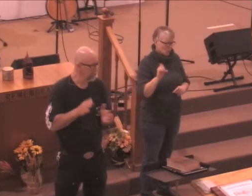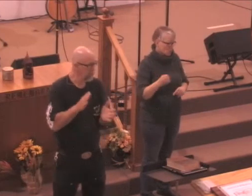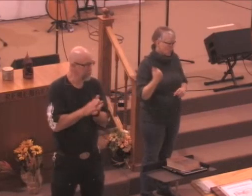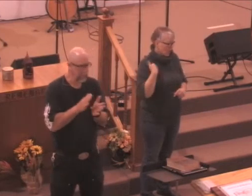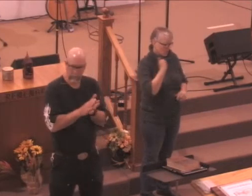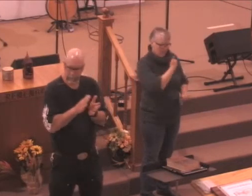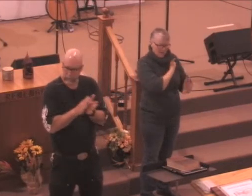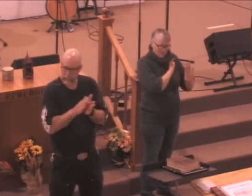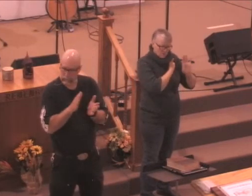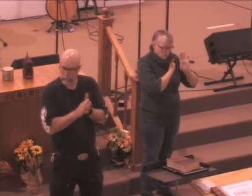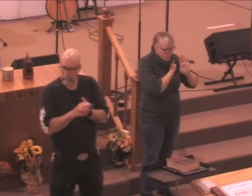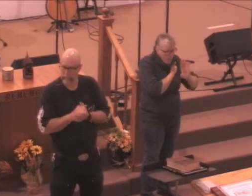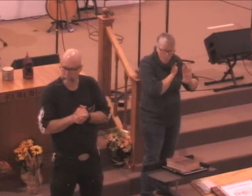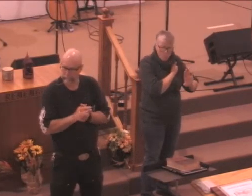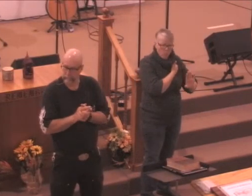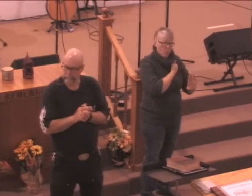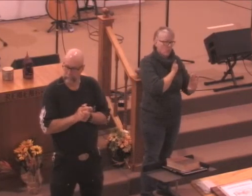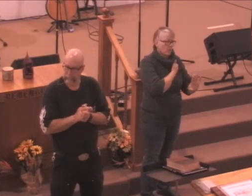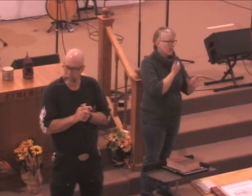So, Father, I thank you for this group.